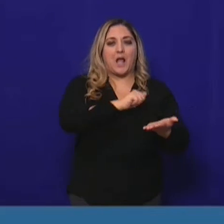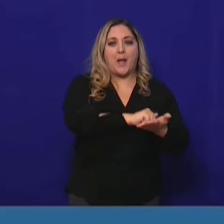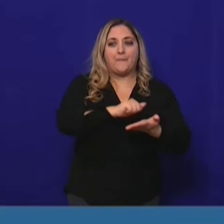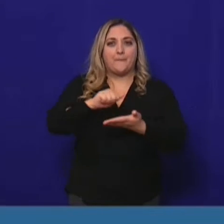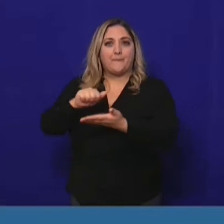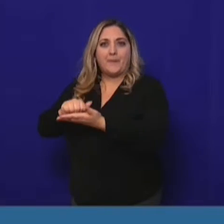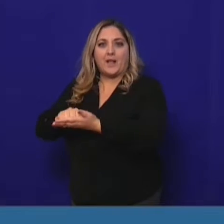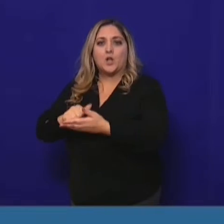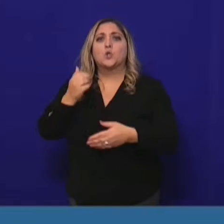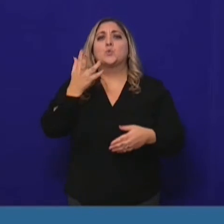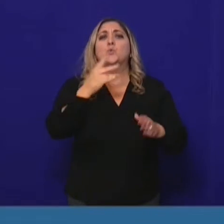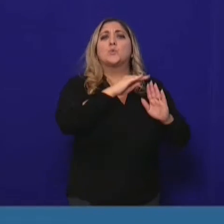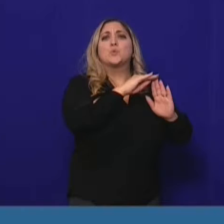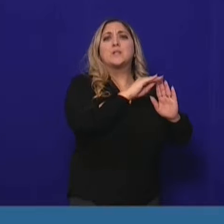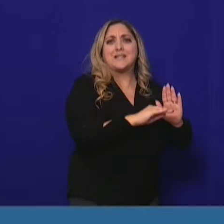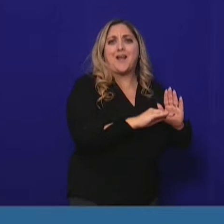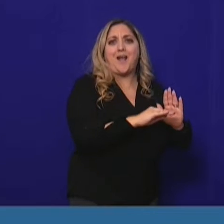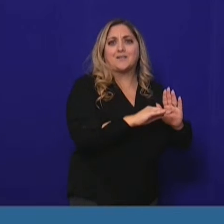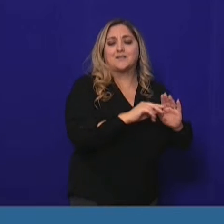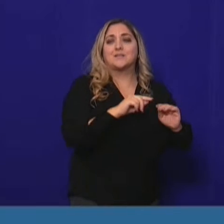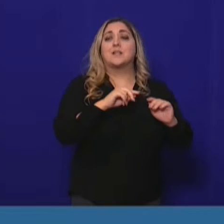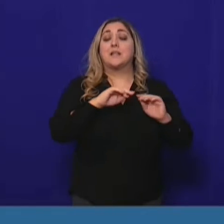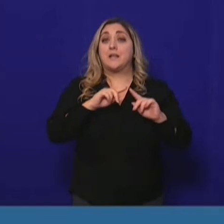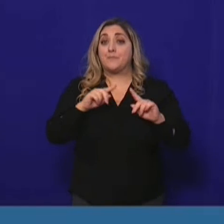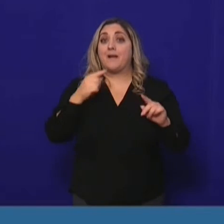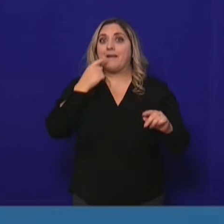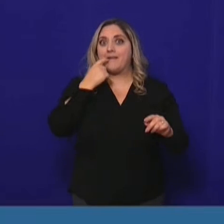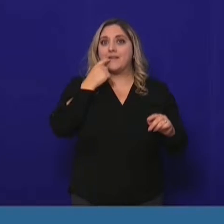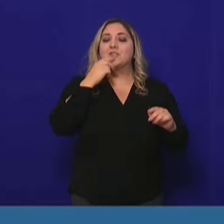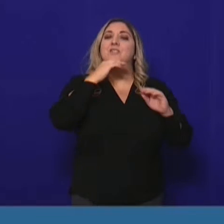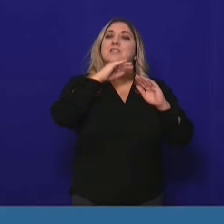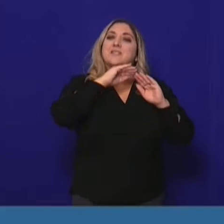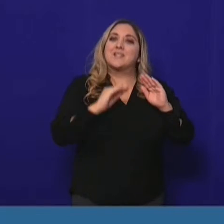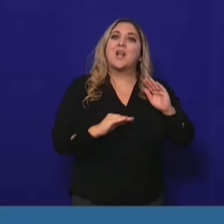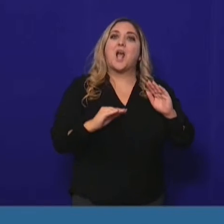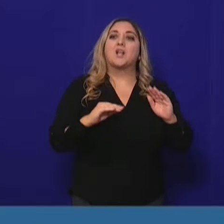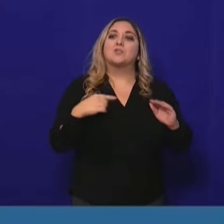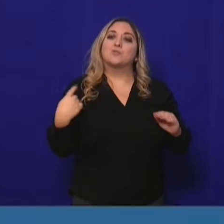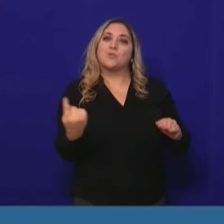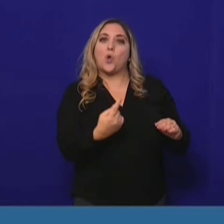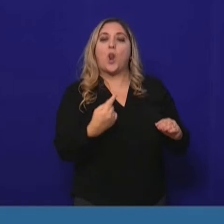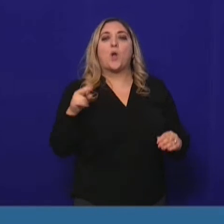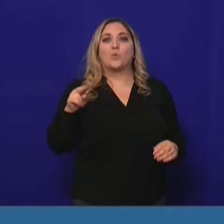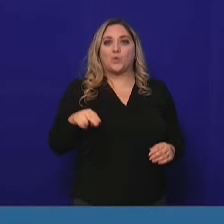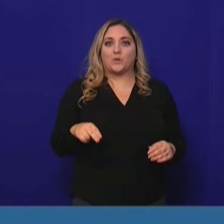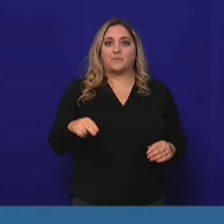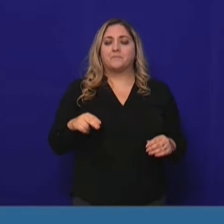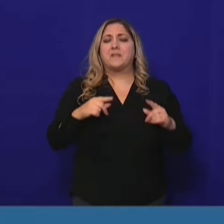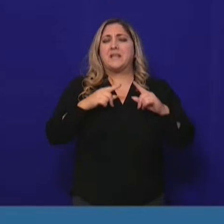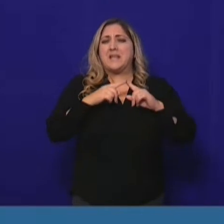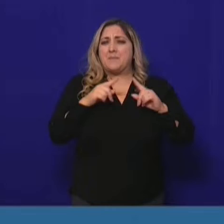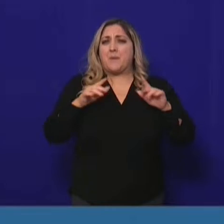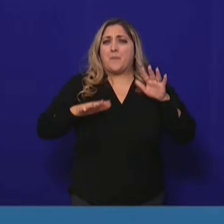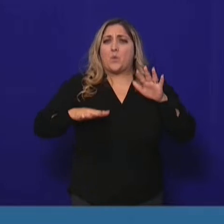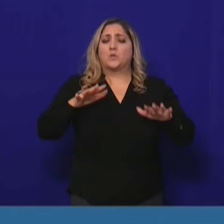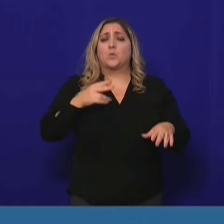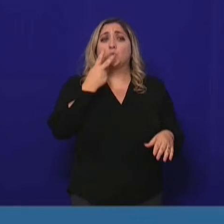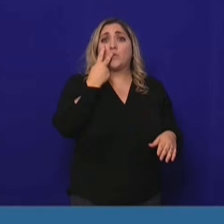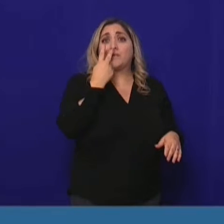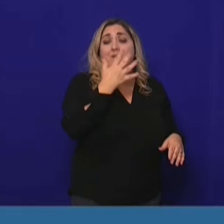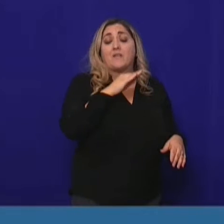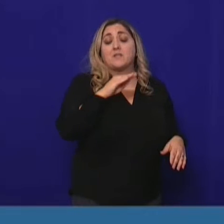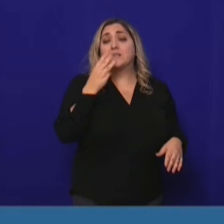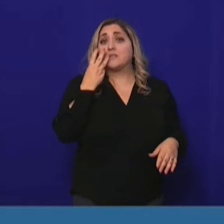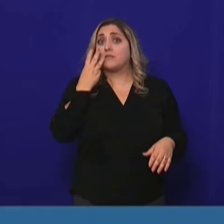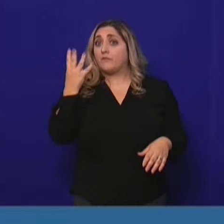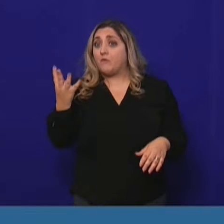każijiet, qegħdin naraw li fl-etajiet kollha kellna inqas każijiet, però ma tantx kien hemm differenza f'dik l-età ta' bejn 25 u